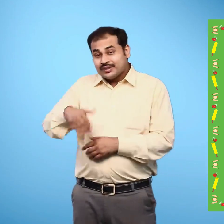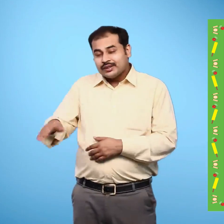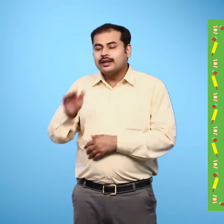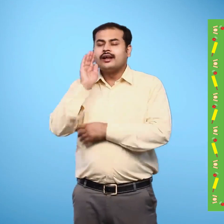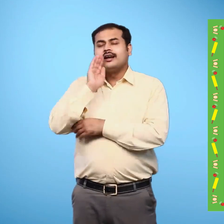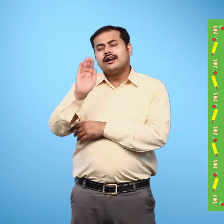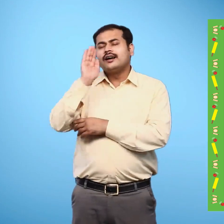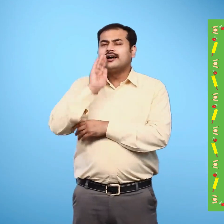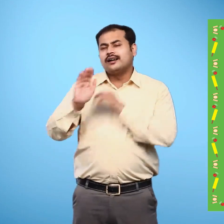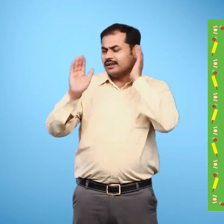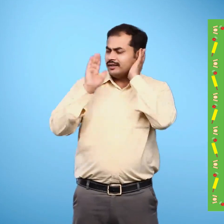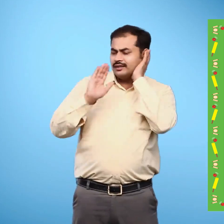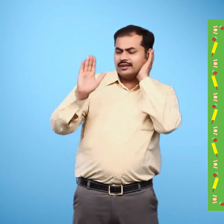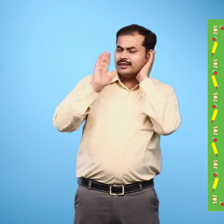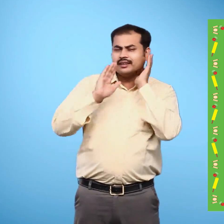Everybody sings.